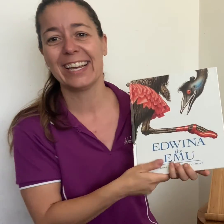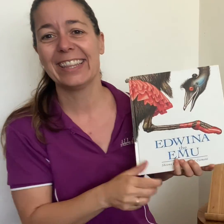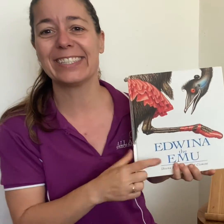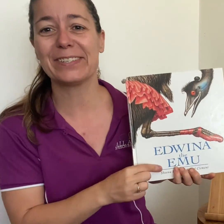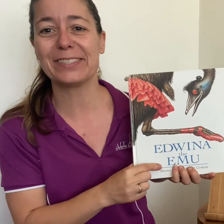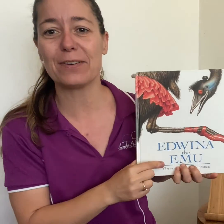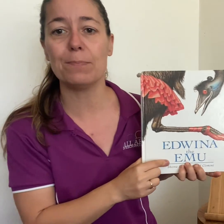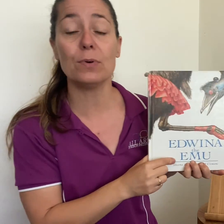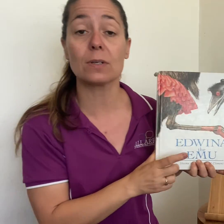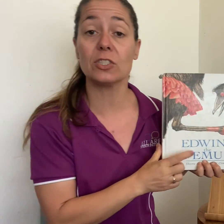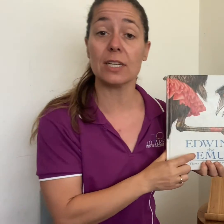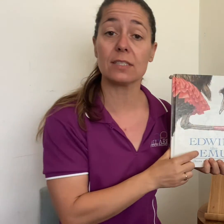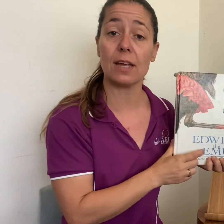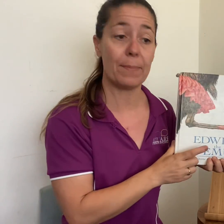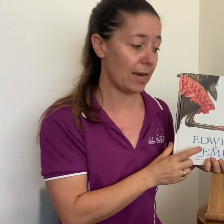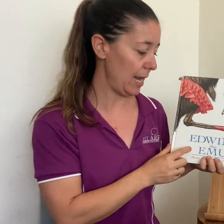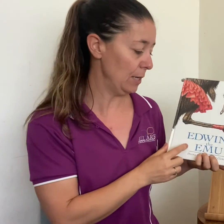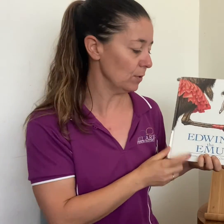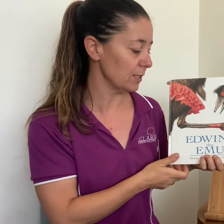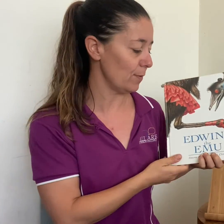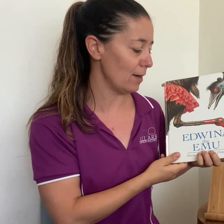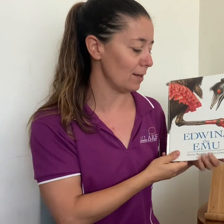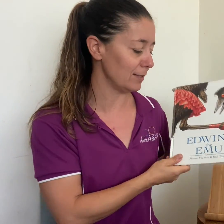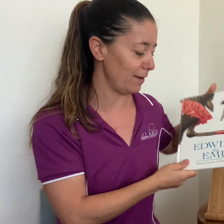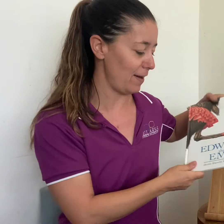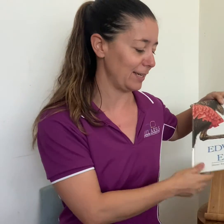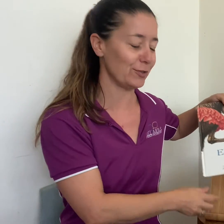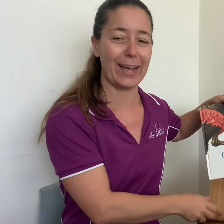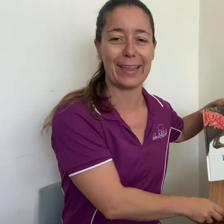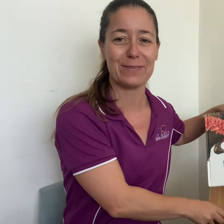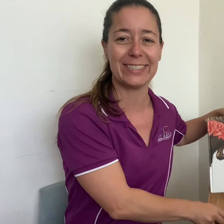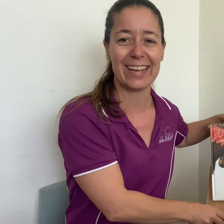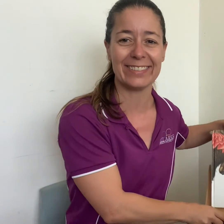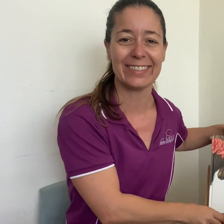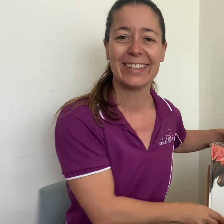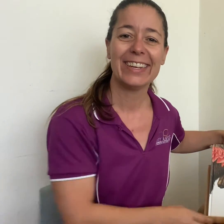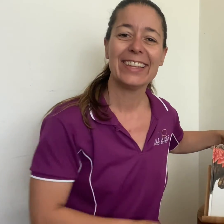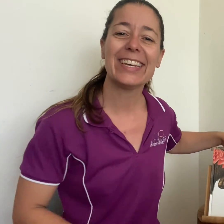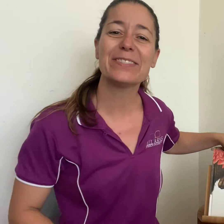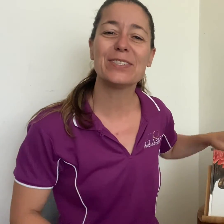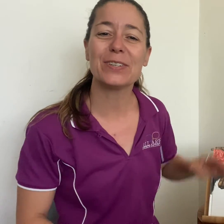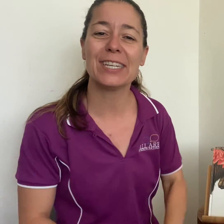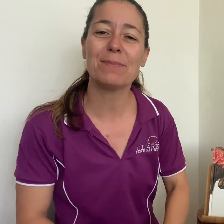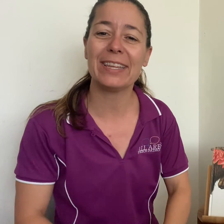There's also a book just about Edward as well. I'll see if I can track that one down. Thanks for joining me this